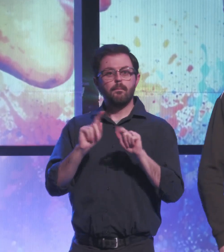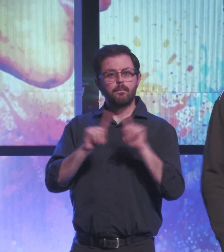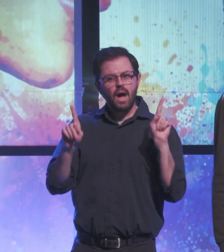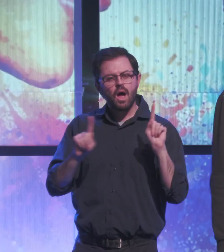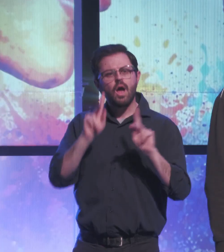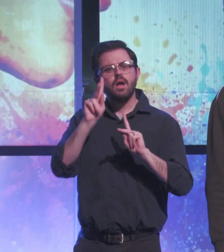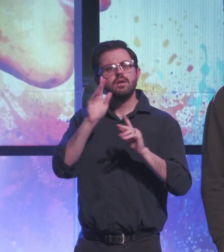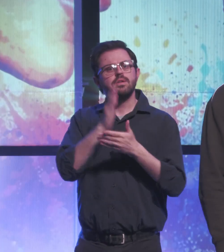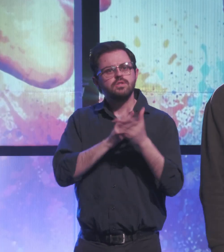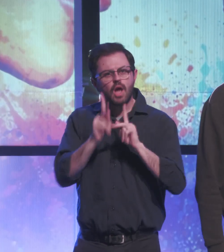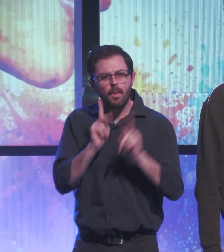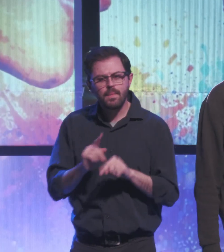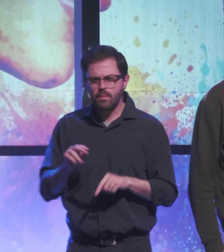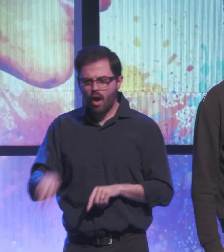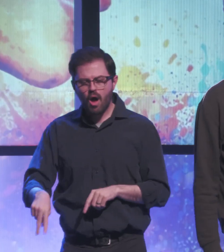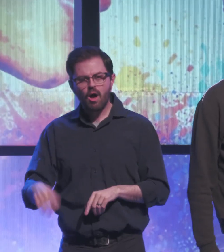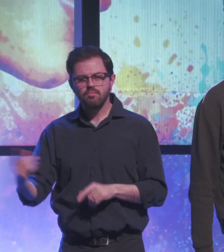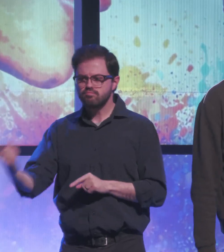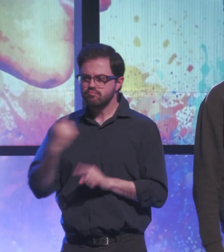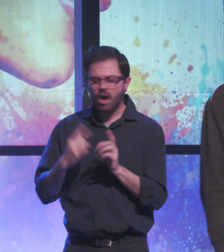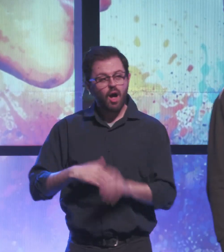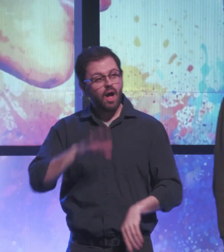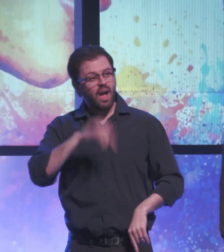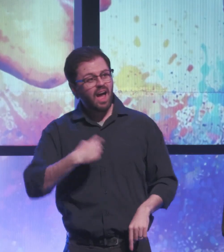because of the 1-star Google reviews.